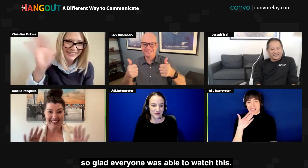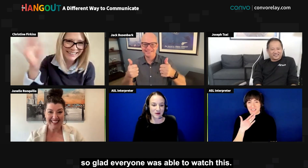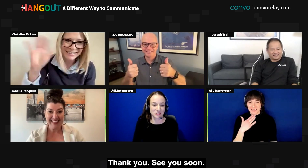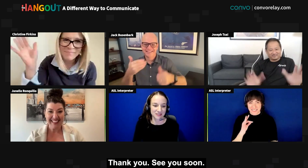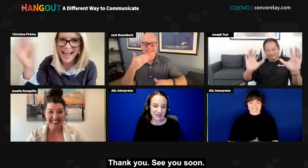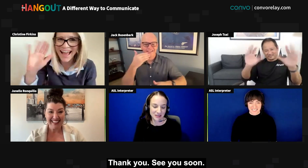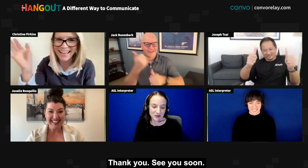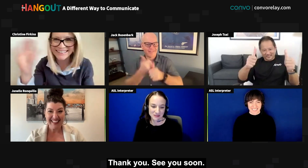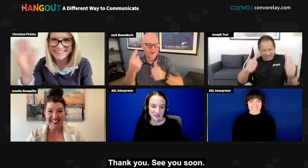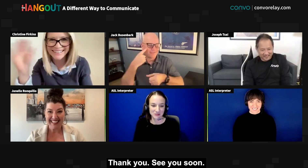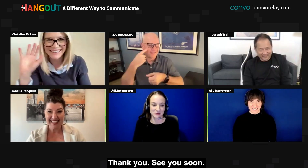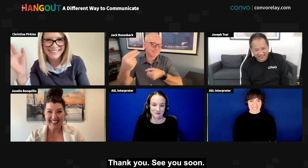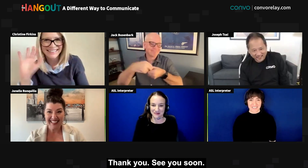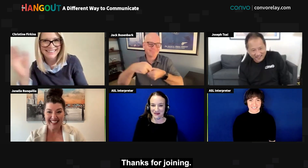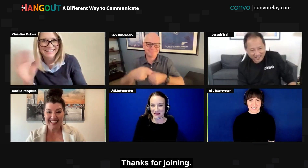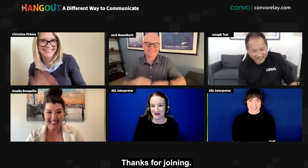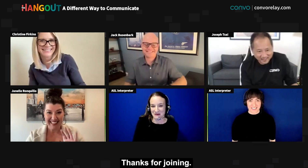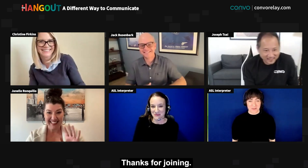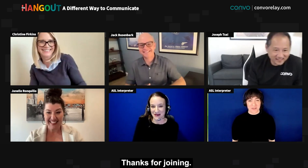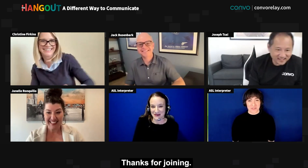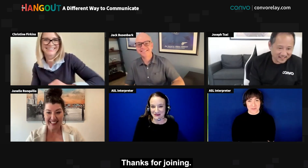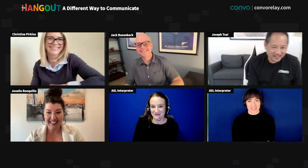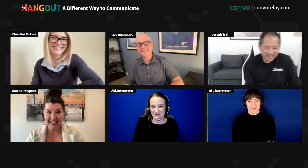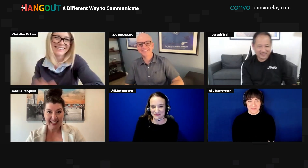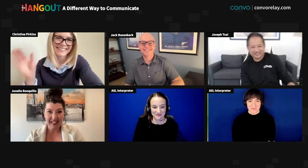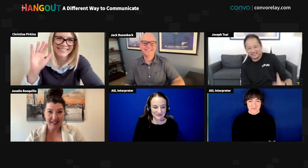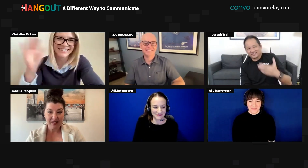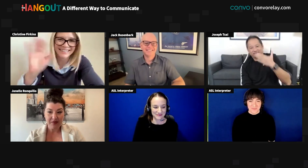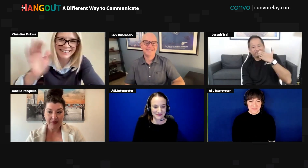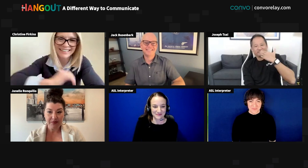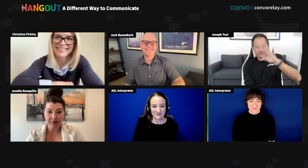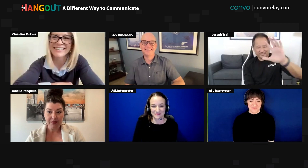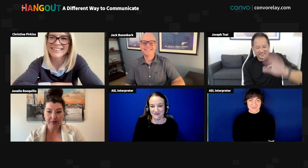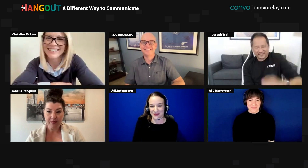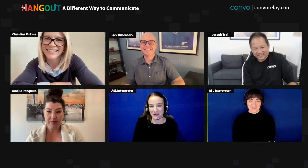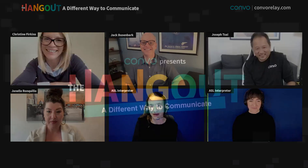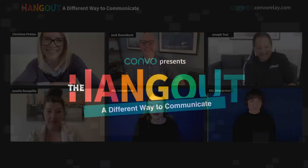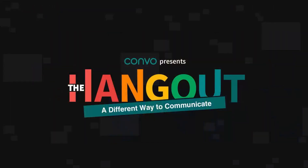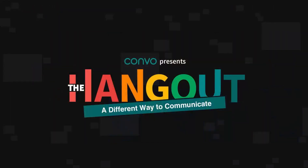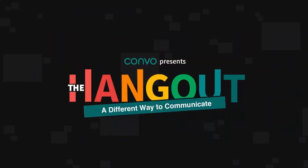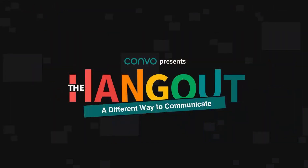watch us. Thank you. See you soon. Thanks, everyone, for joining. Bye.